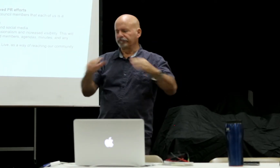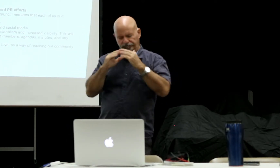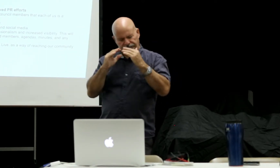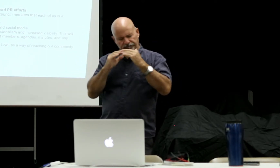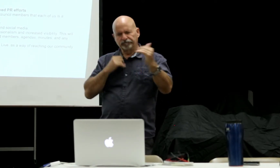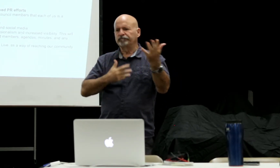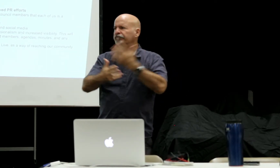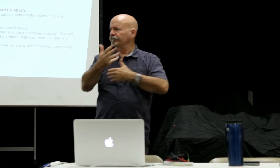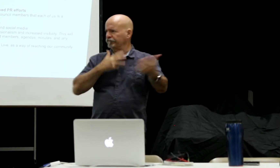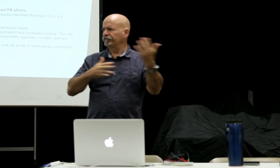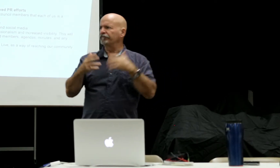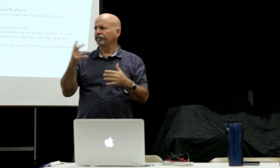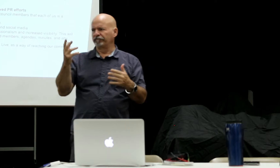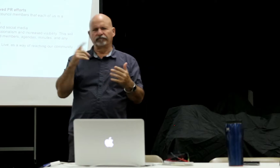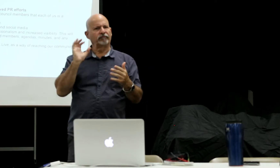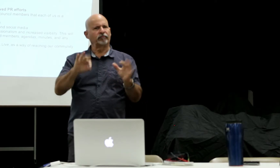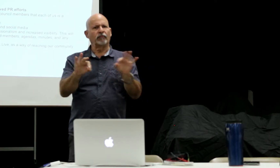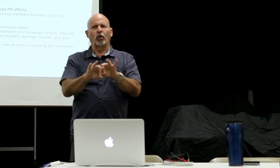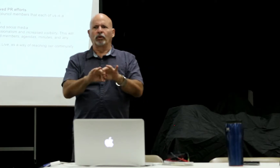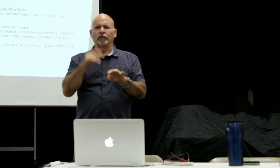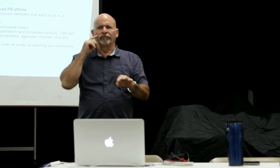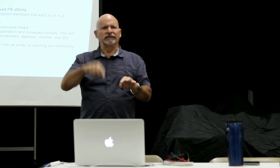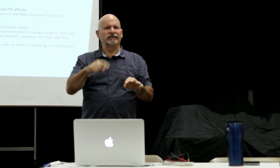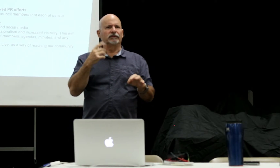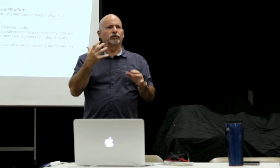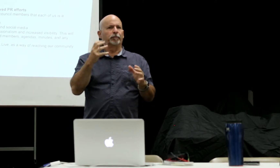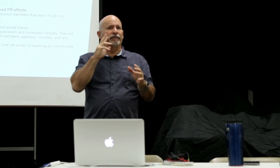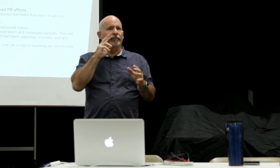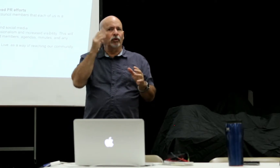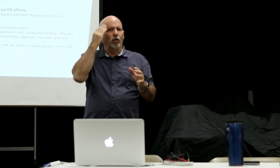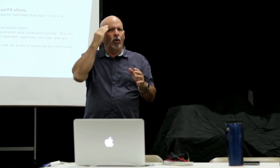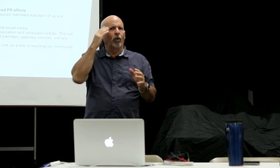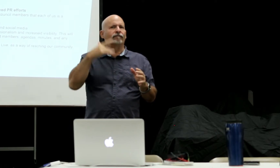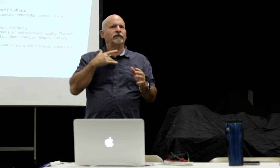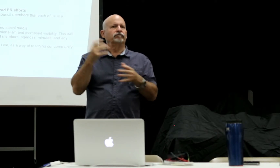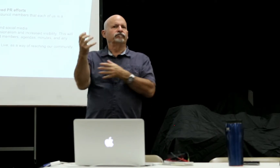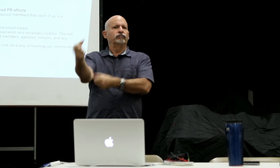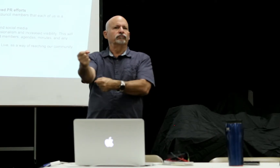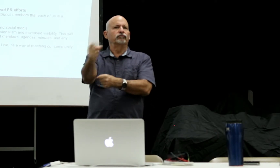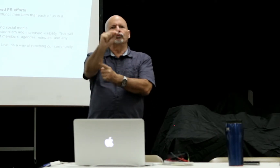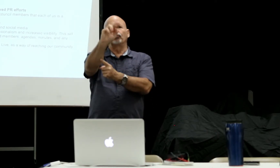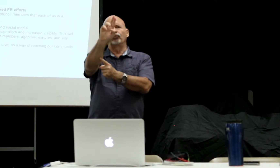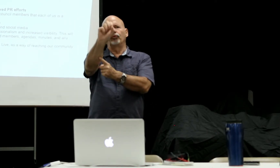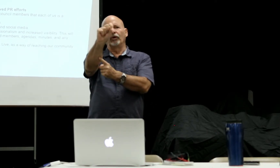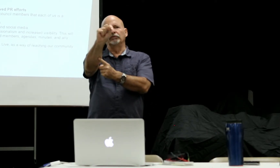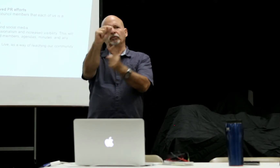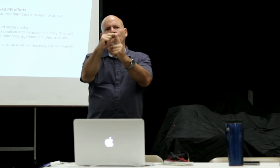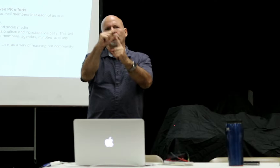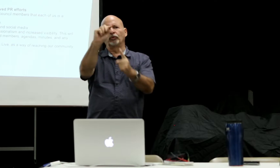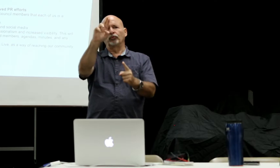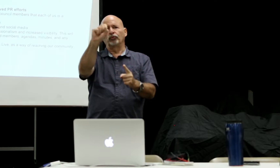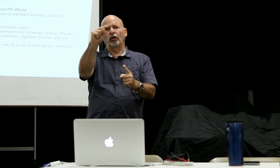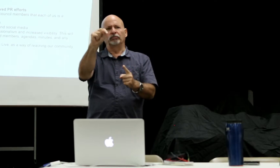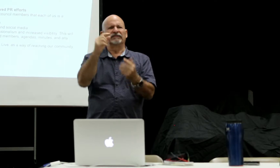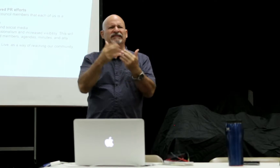transparent here and that we are fair to everyone and provide that opportunity for everyone. We want